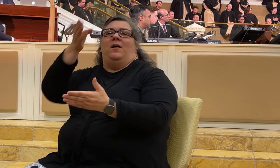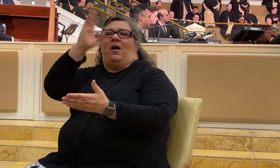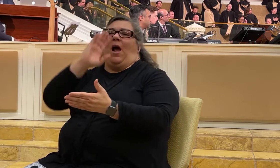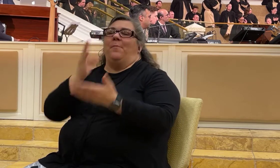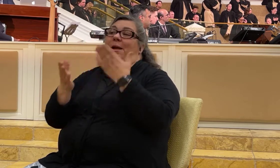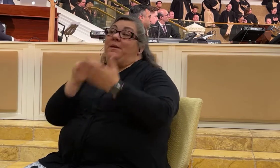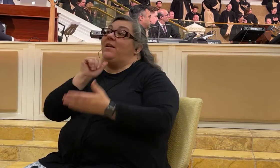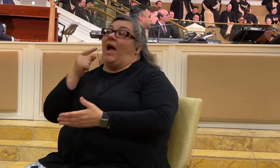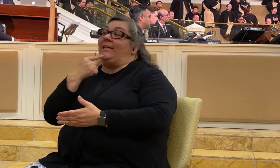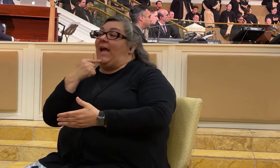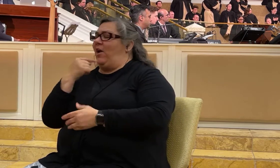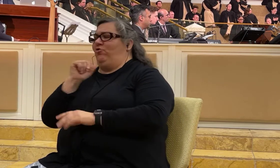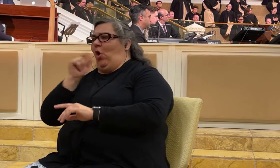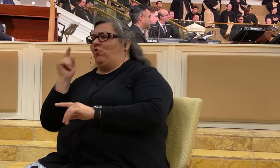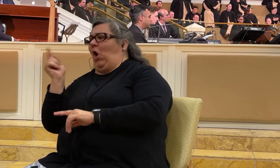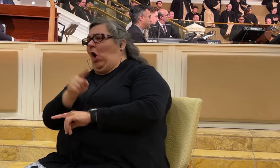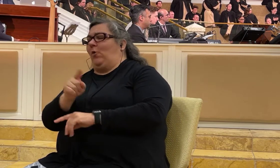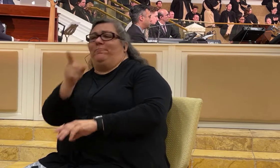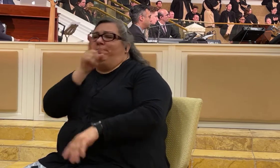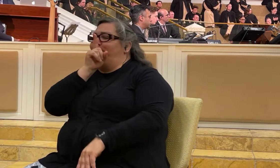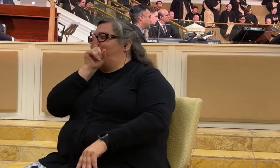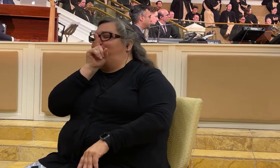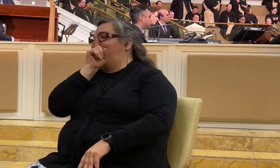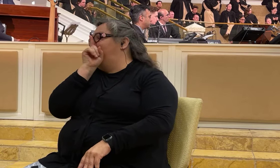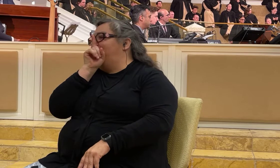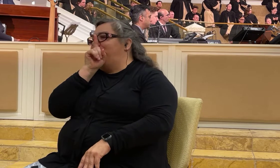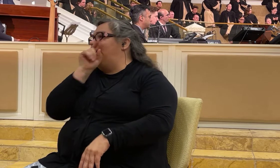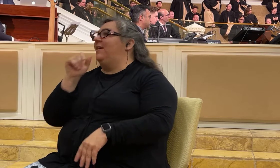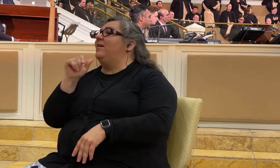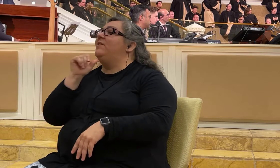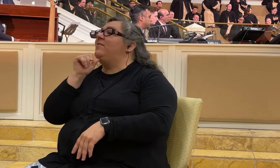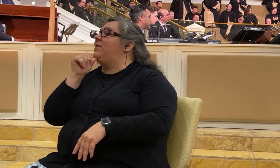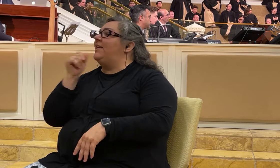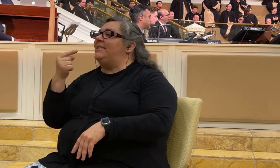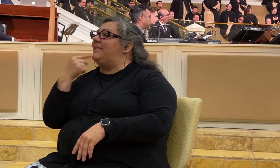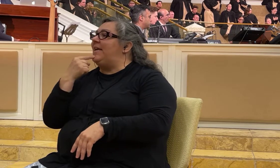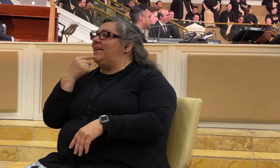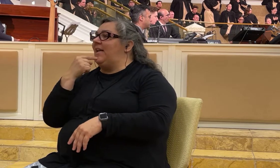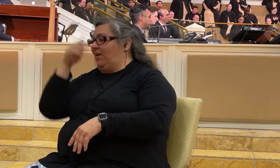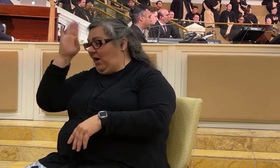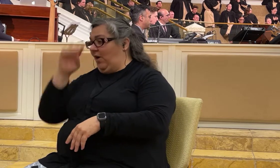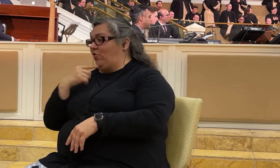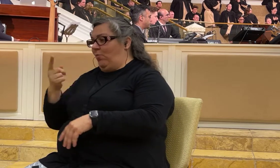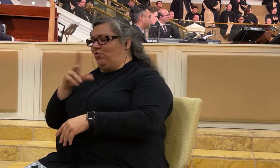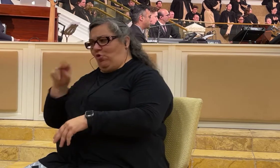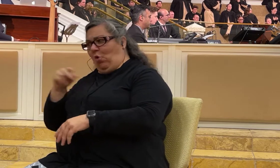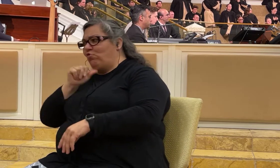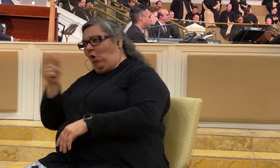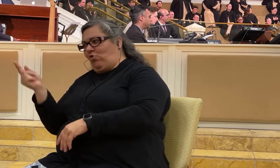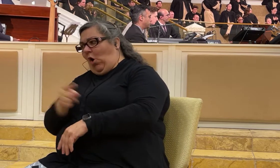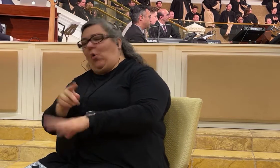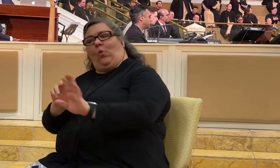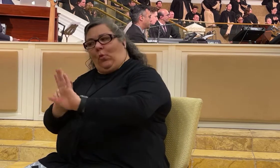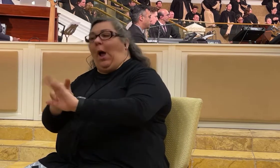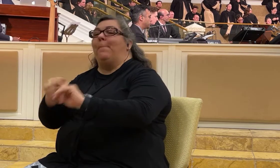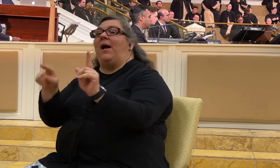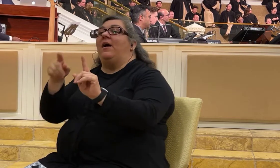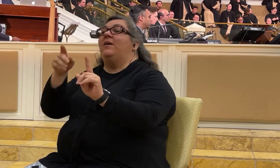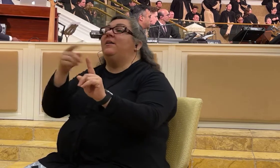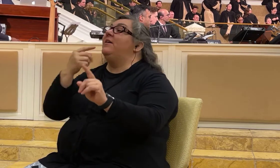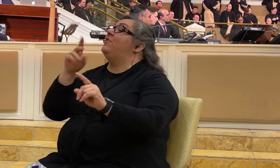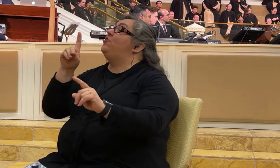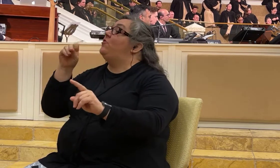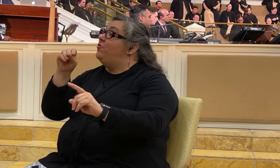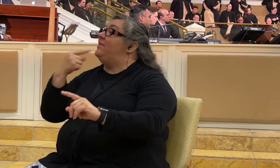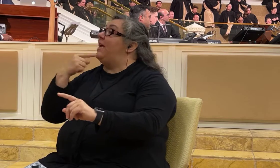to Egypt. The Bible doesn't say it specifically told him he did not go to Egypt. It does say that God promised him